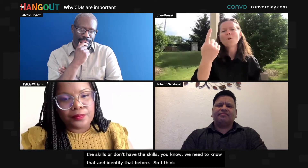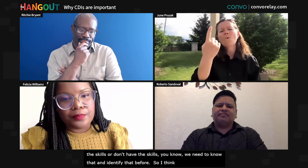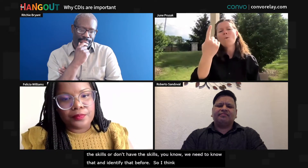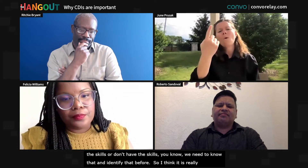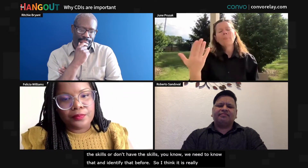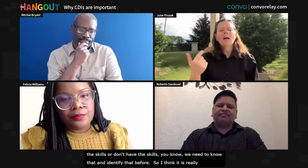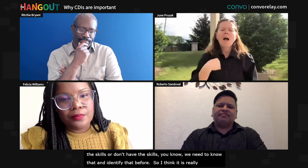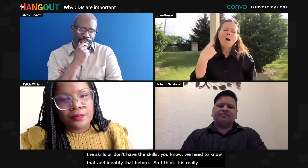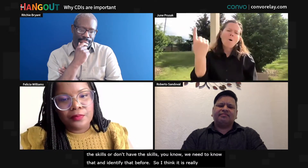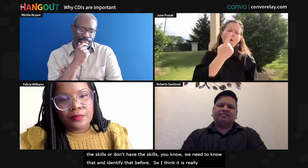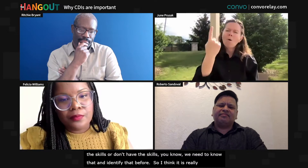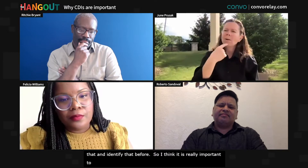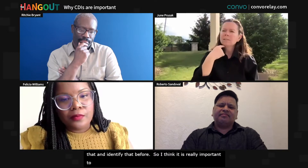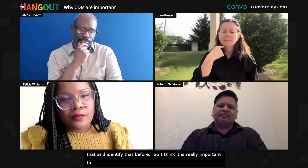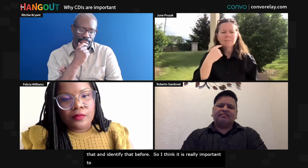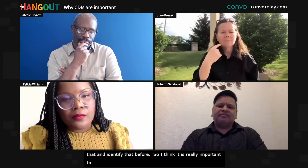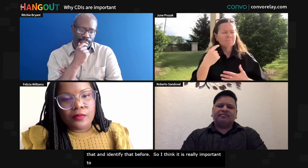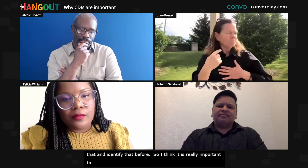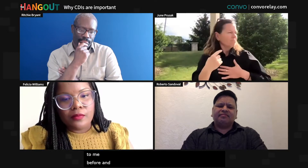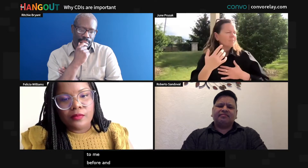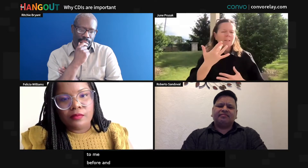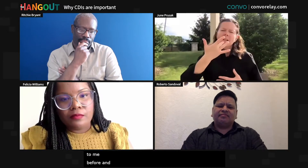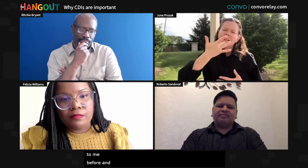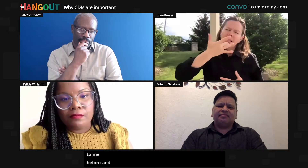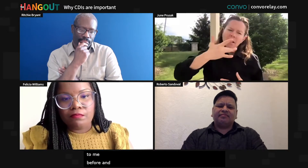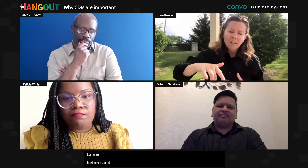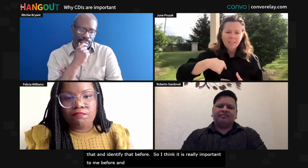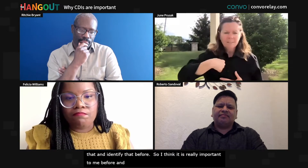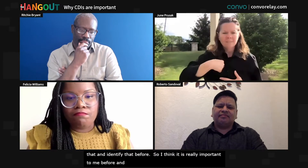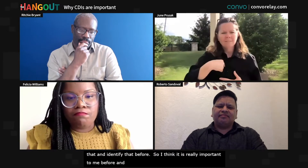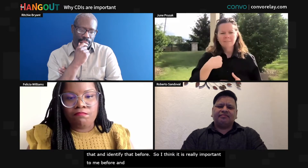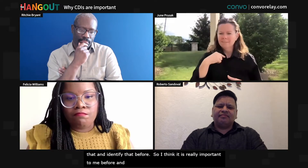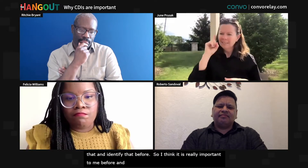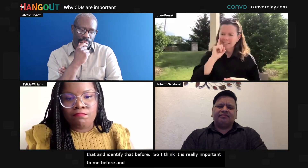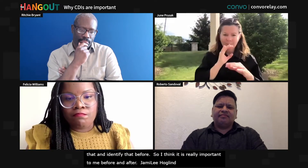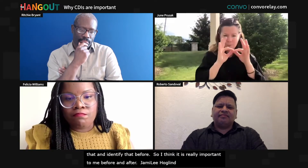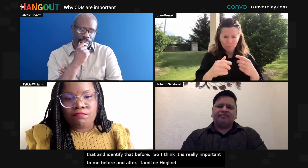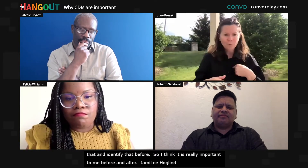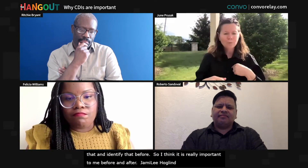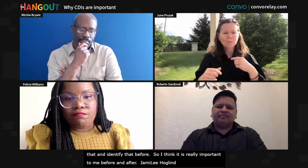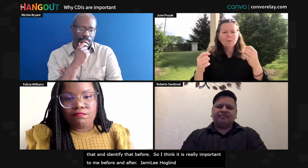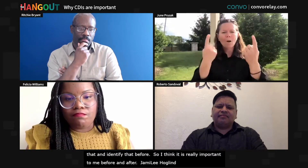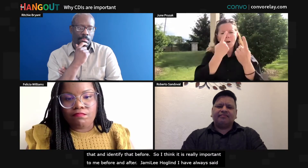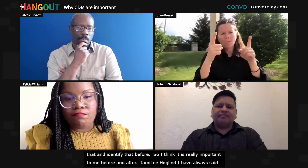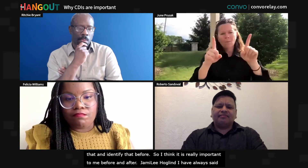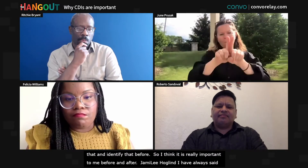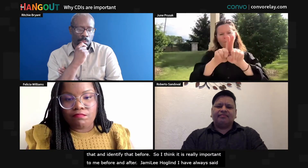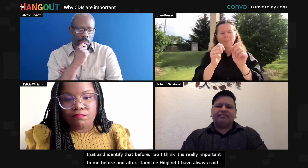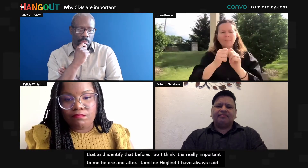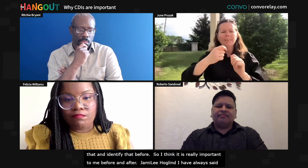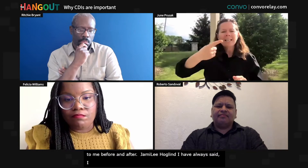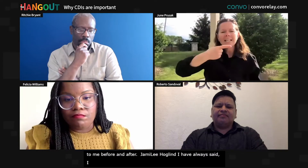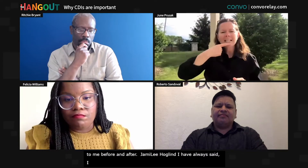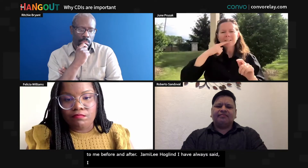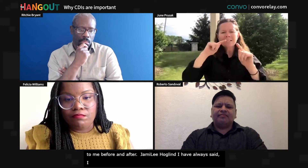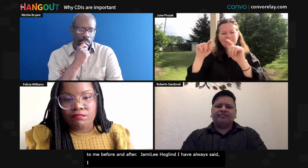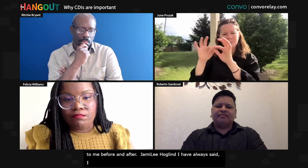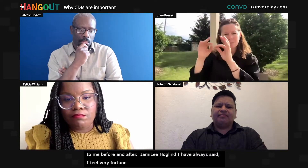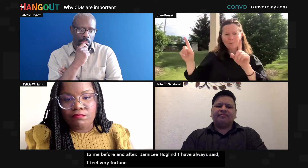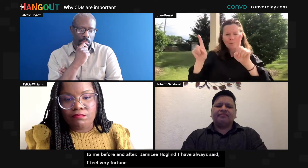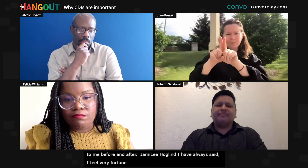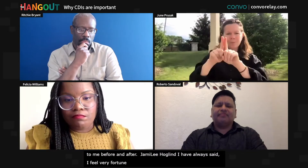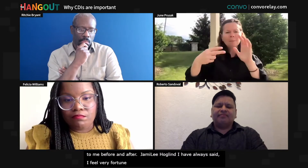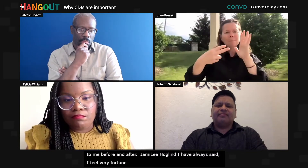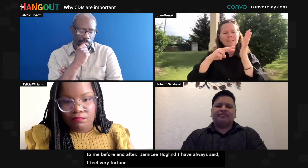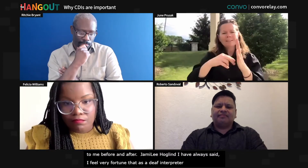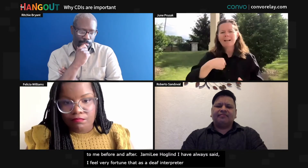after. Yeah, this is June. One thing I've always said, I feel fortunate that as a deaf interpreter, I'm always partnered